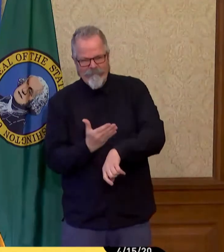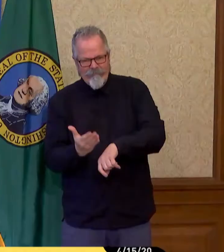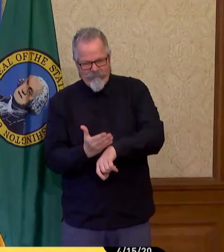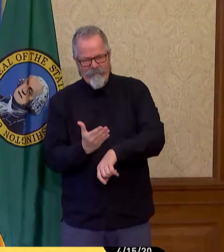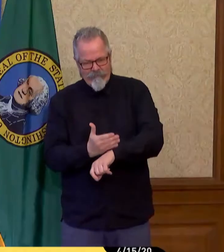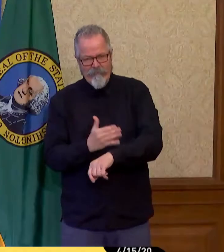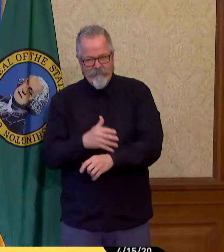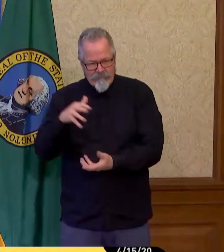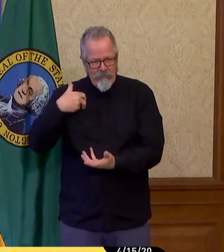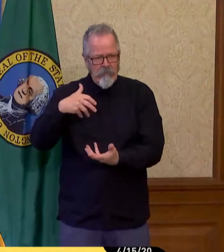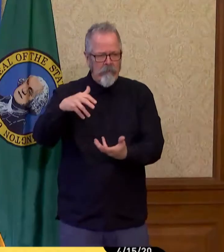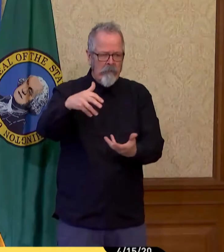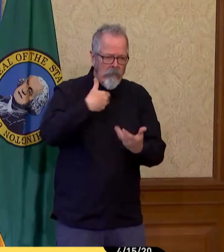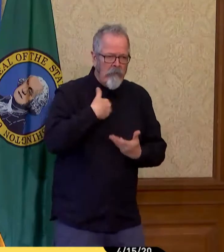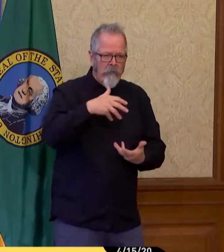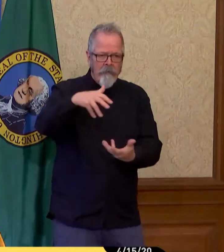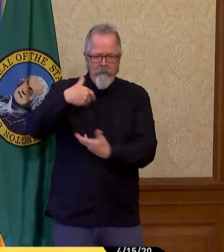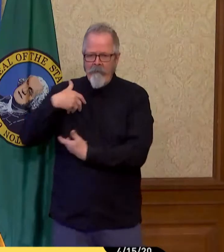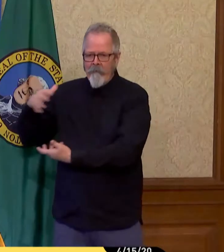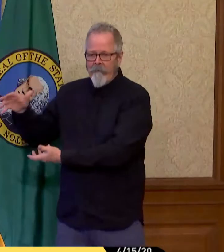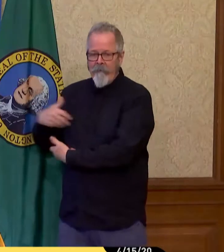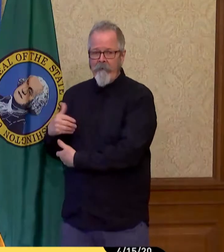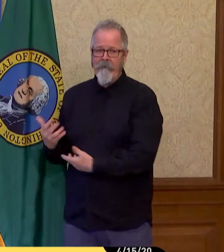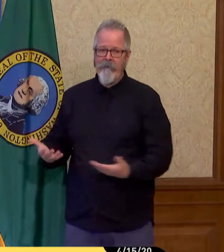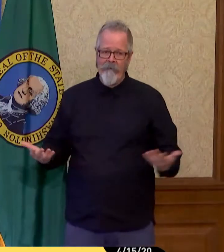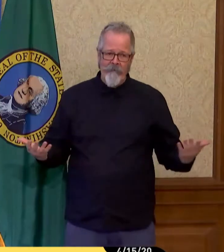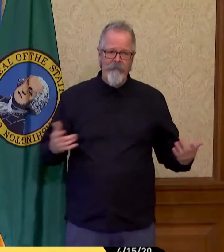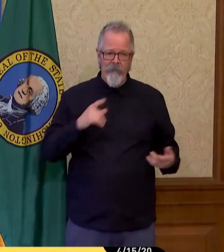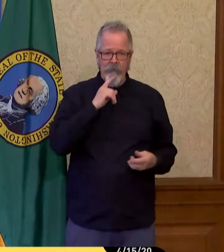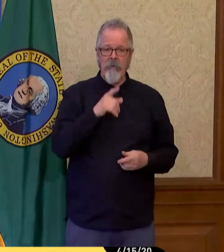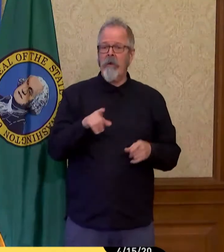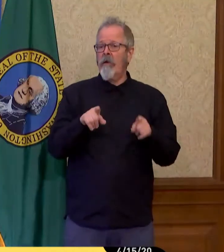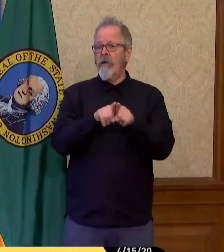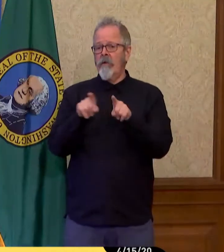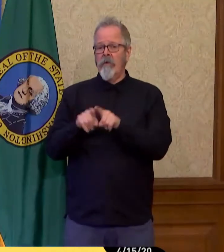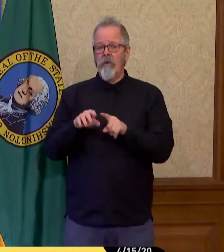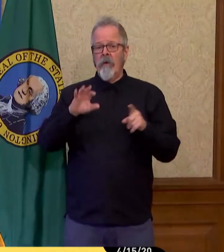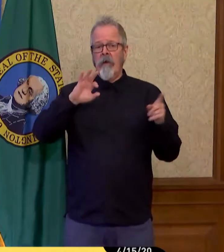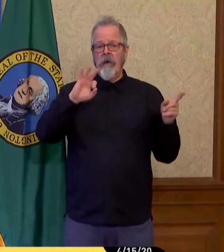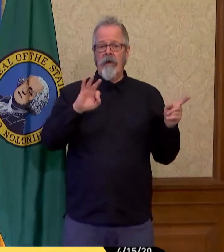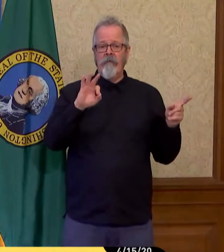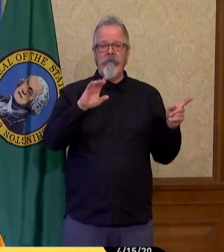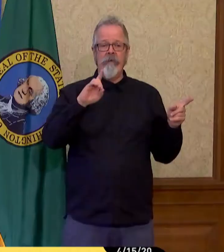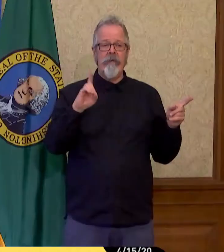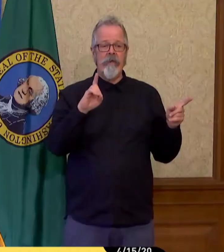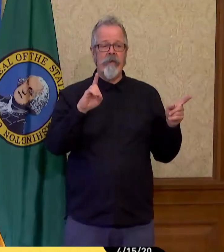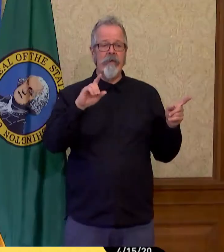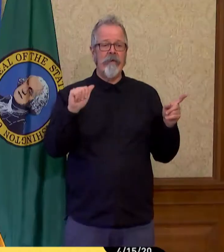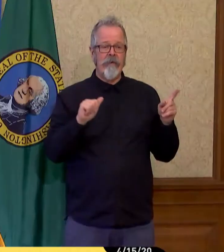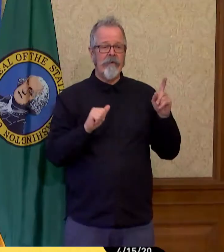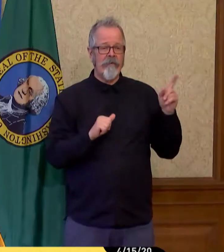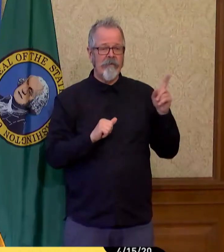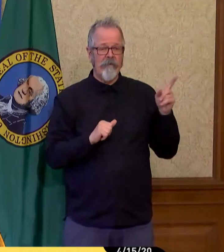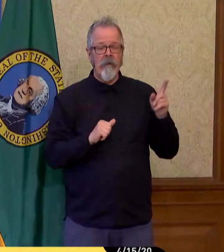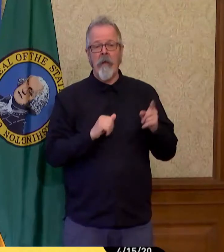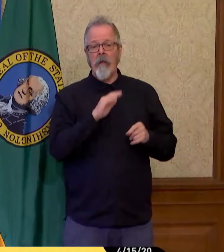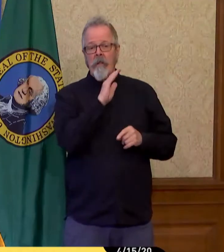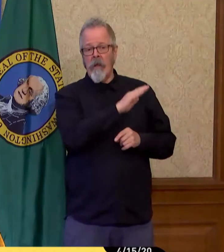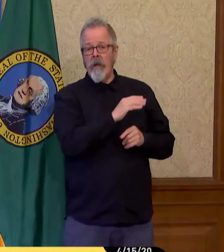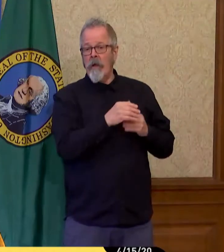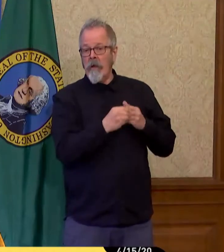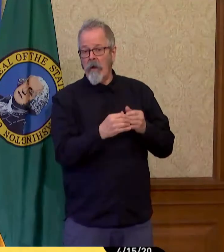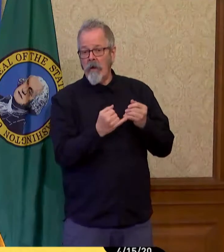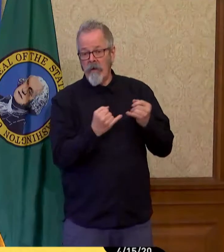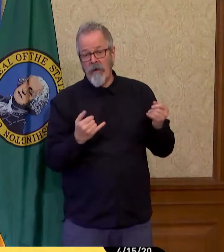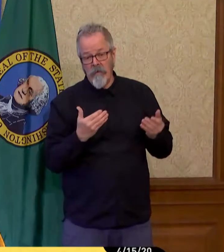allow a different type of swab that can be used, almost like a Q-tips, and that will really help us on this